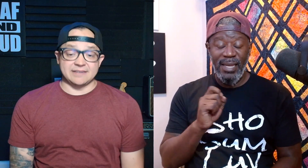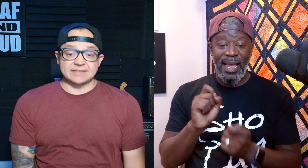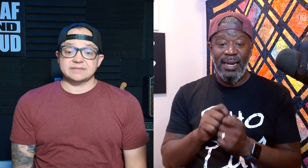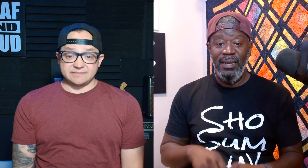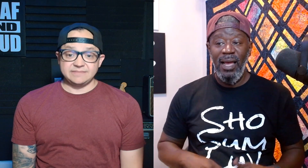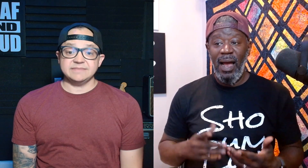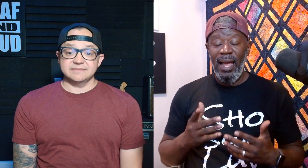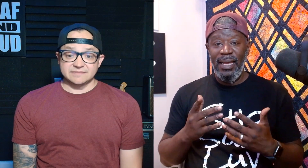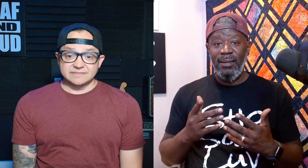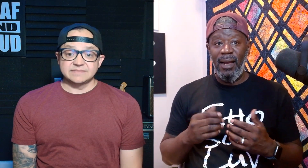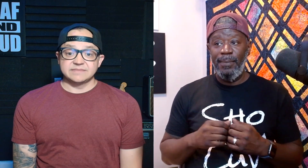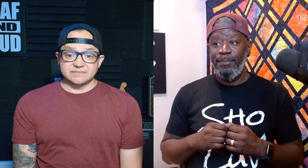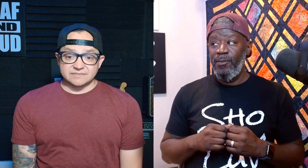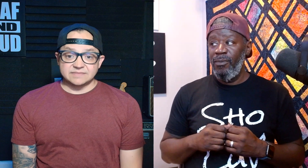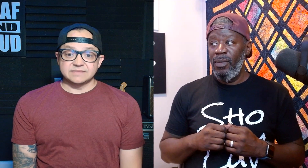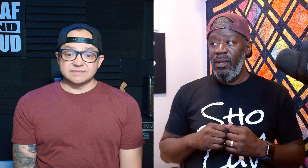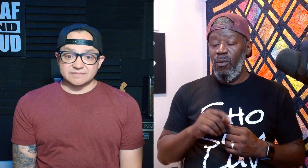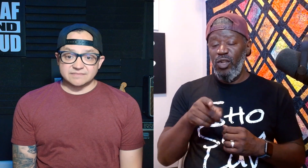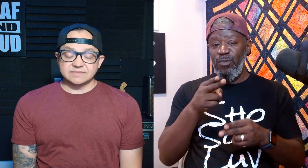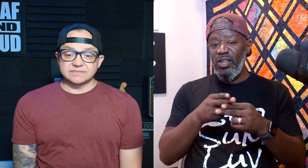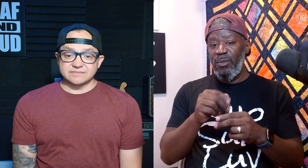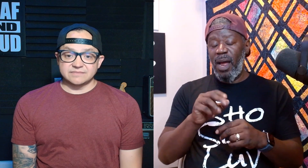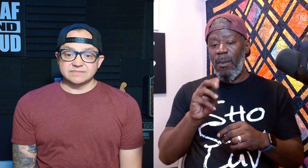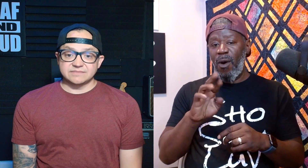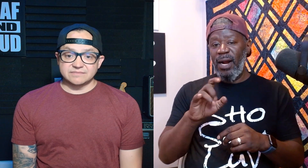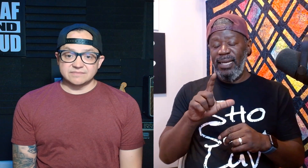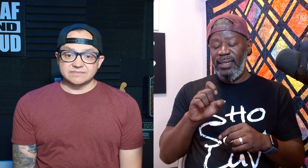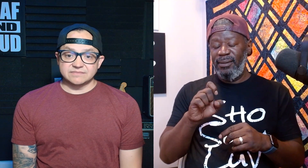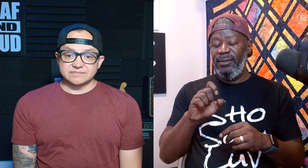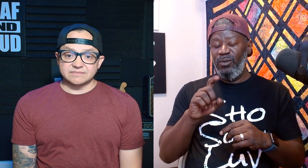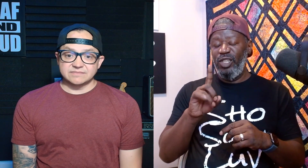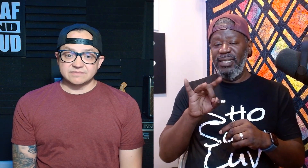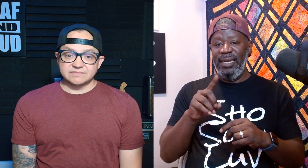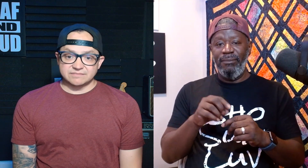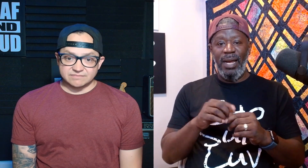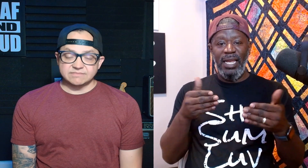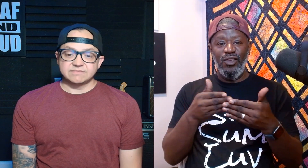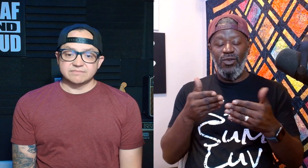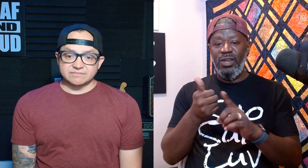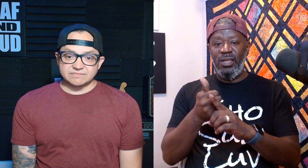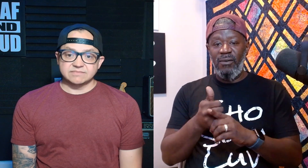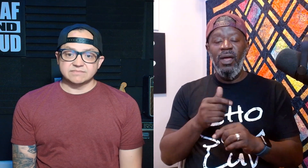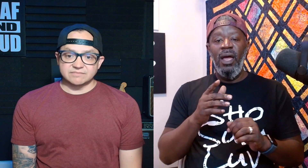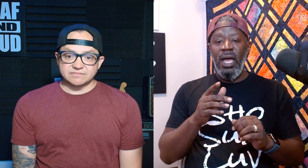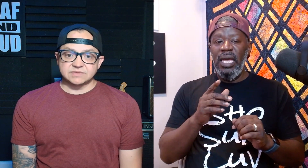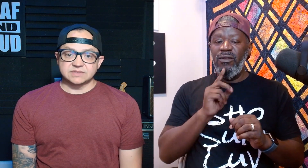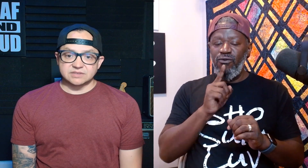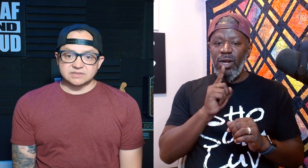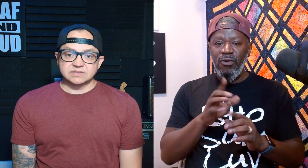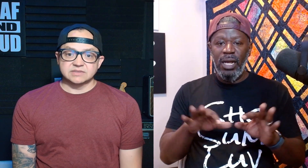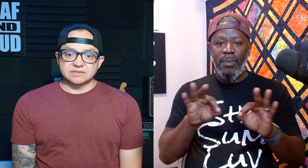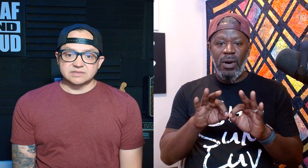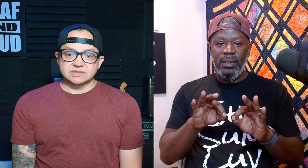networking. Exactly. It's when you mentioned Bob and Marley, that she did by introducing herself